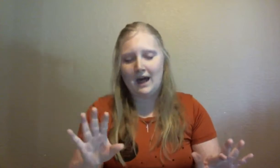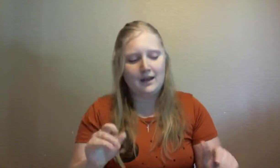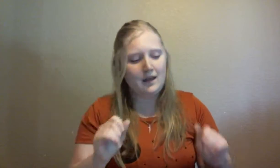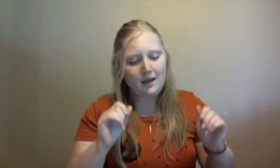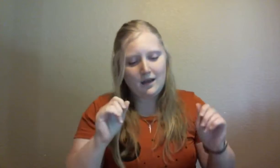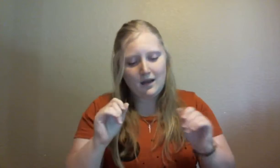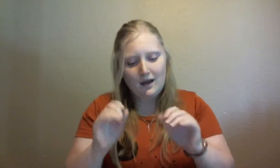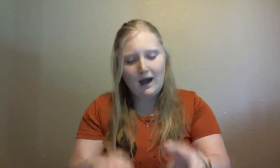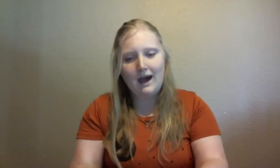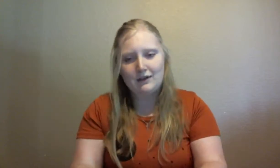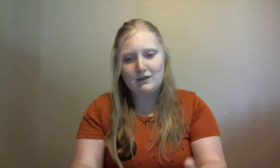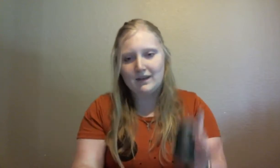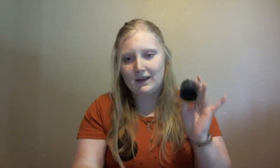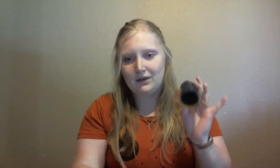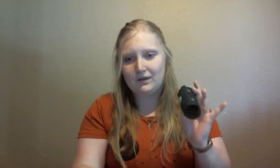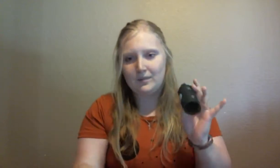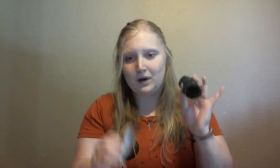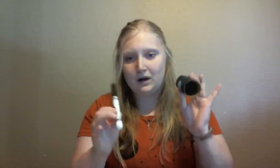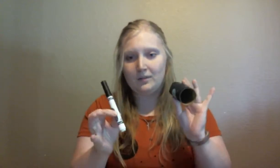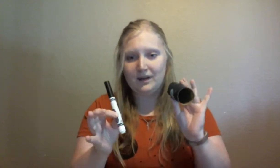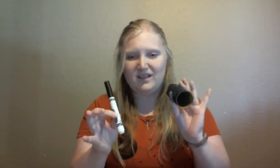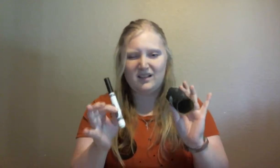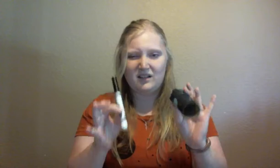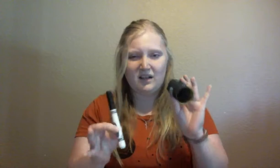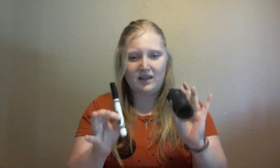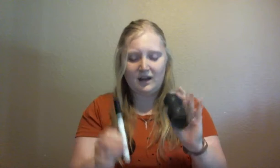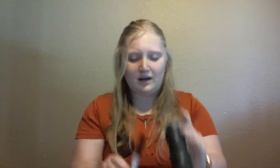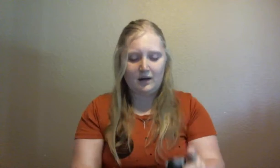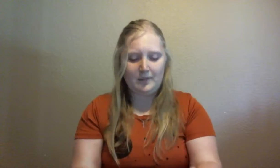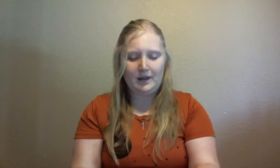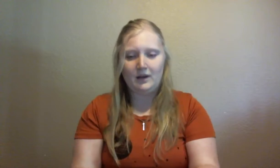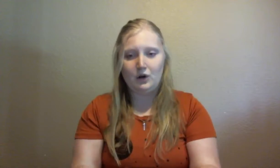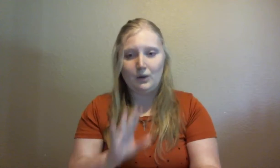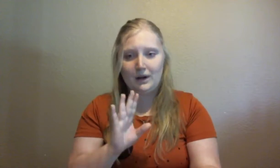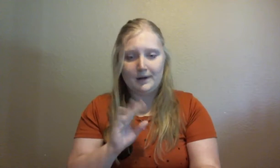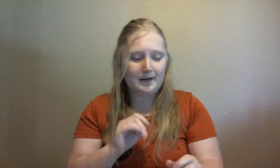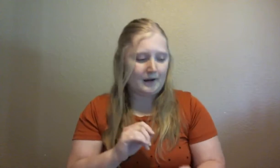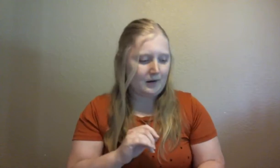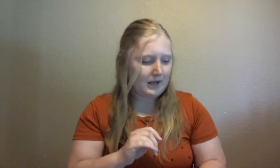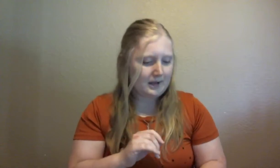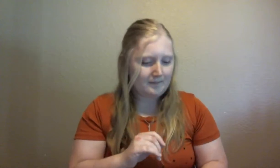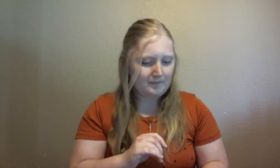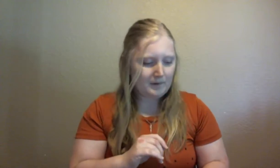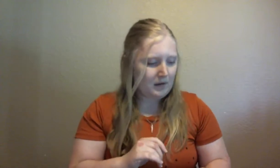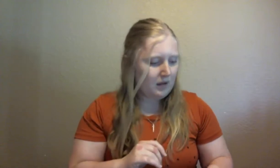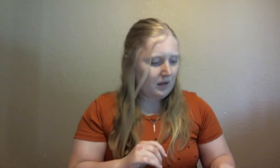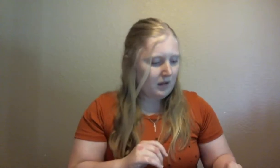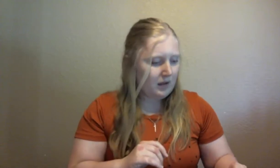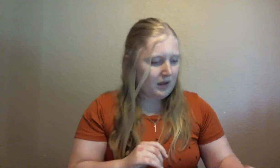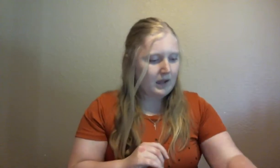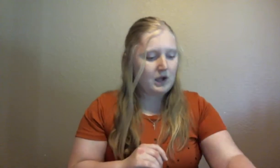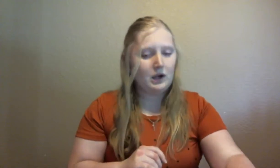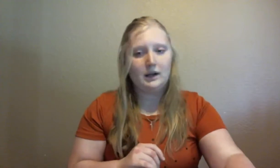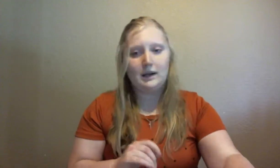that. I just like using marker because it's a little thicker and it'll be a little quicker to decorate. You're going to